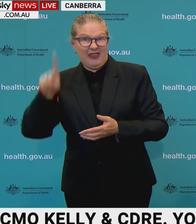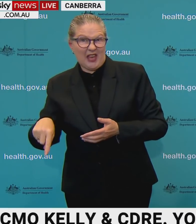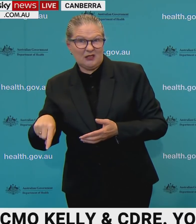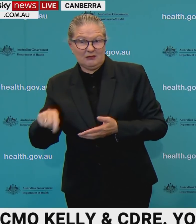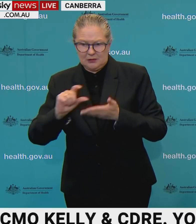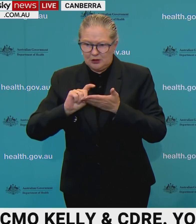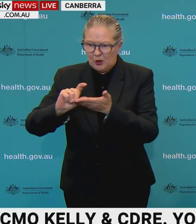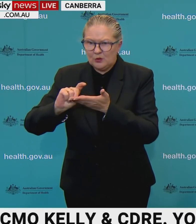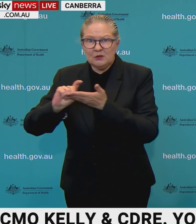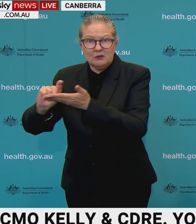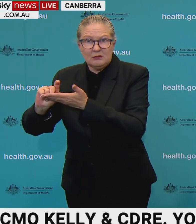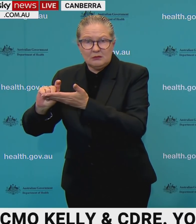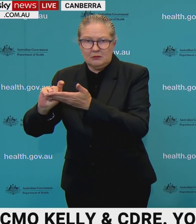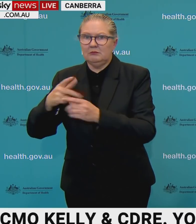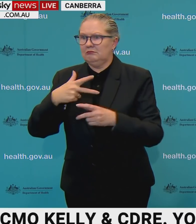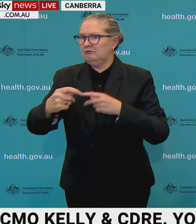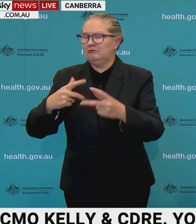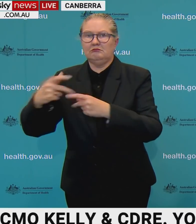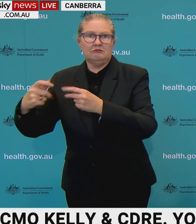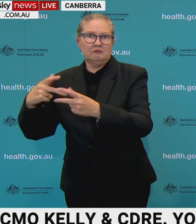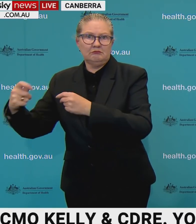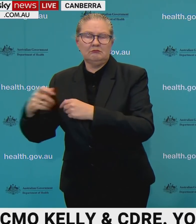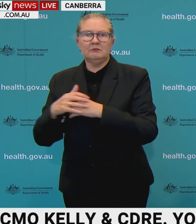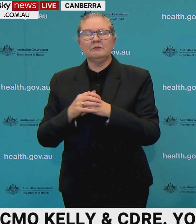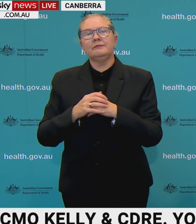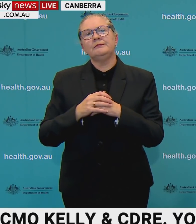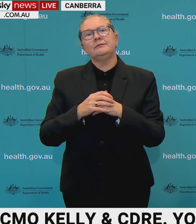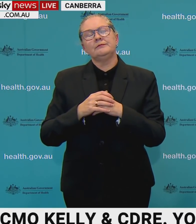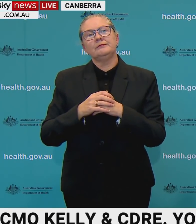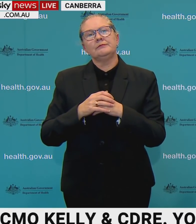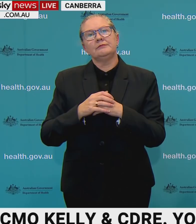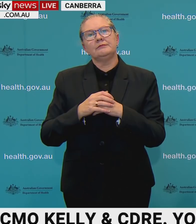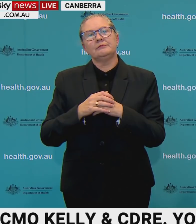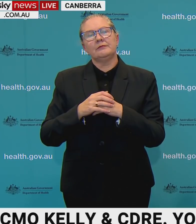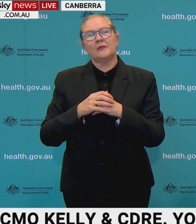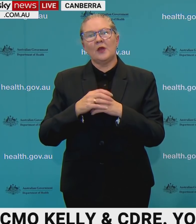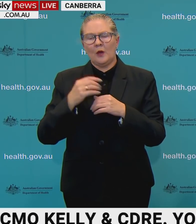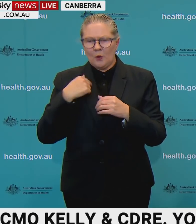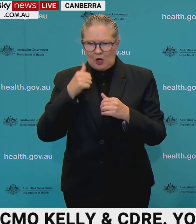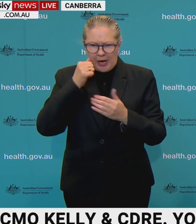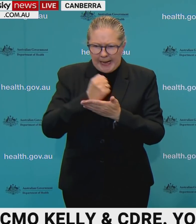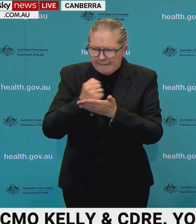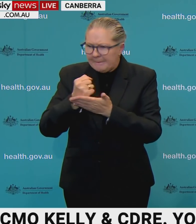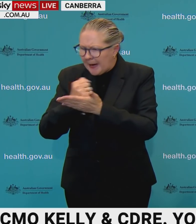5,076,413 doses of vaccine administered. An analysis of this data indicates a